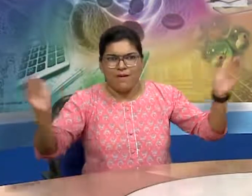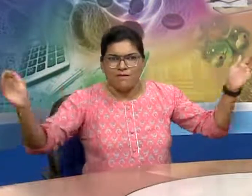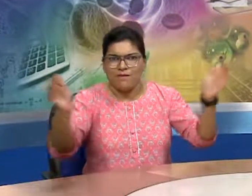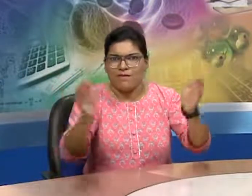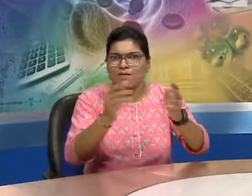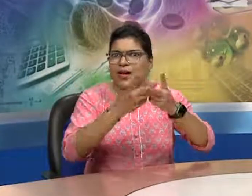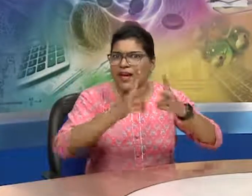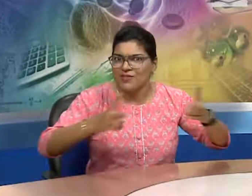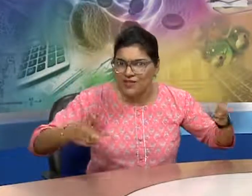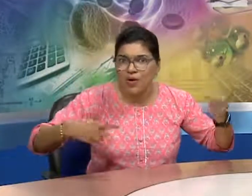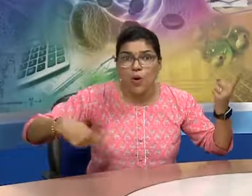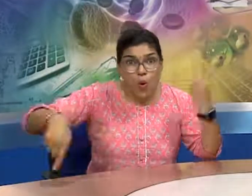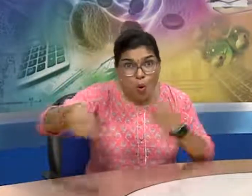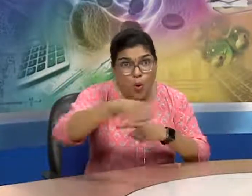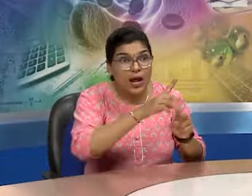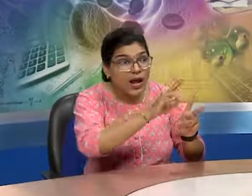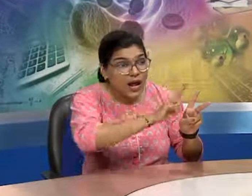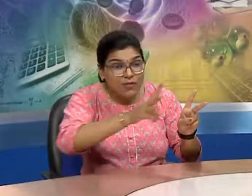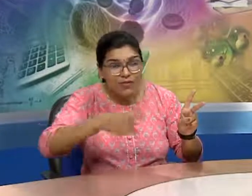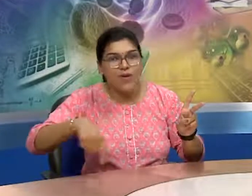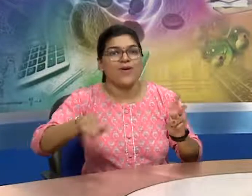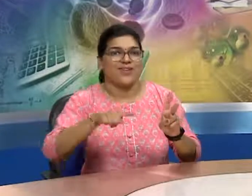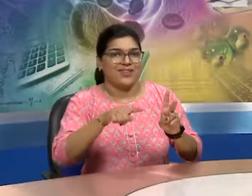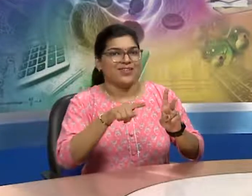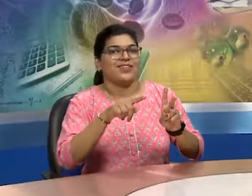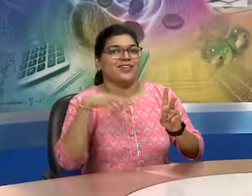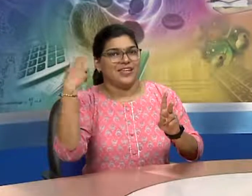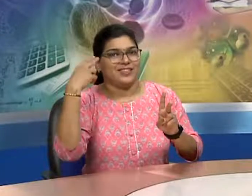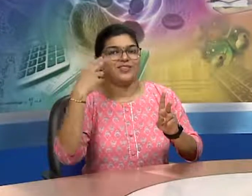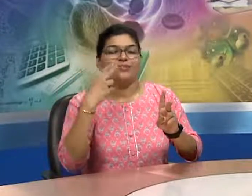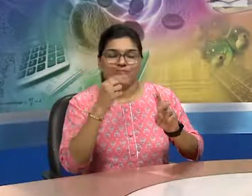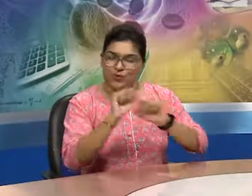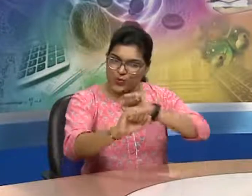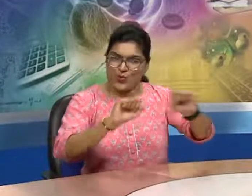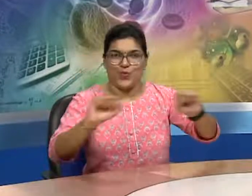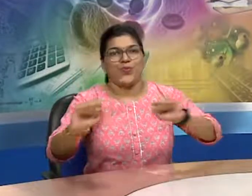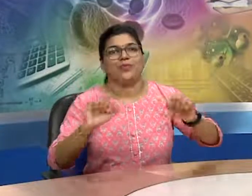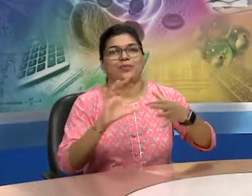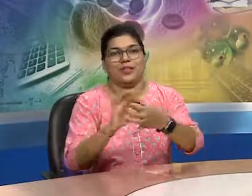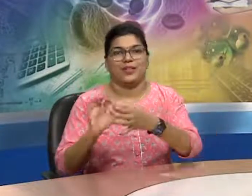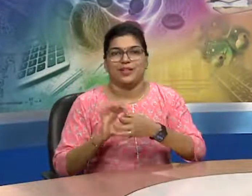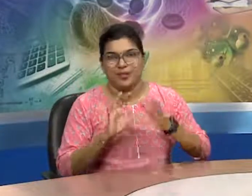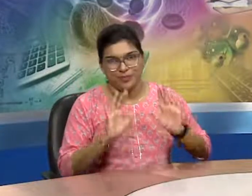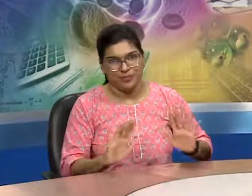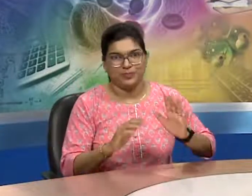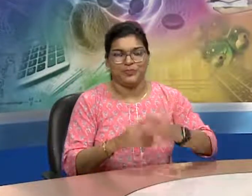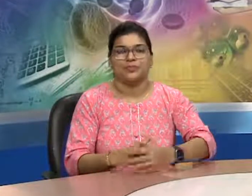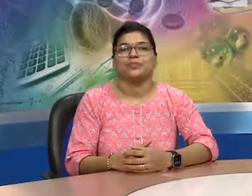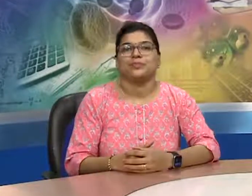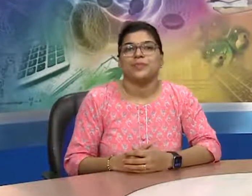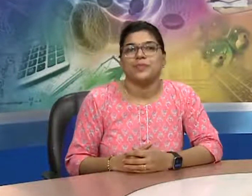cows, dogs and cats. These are all examples of